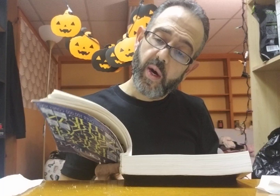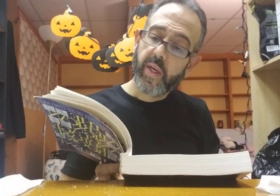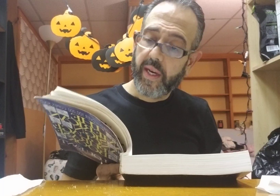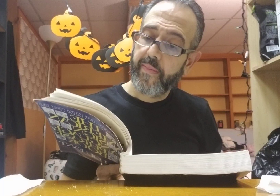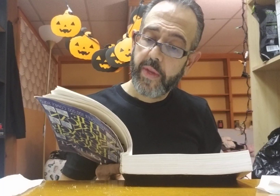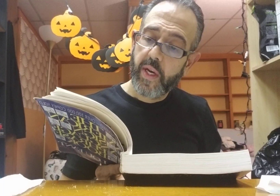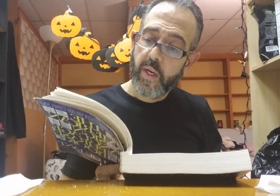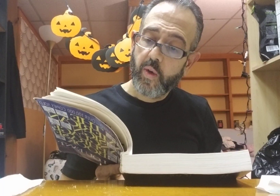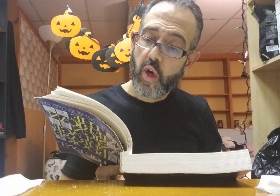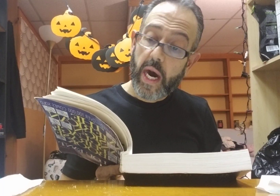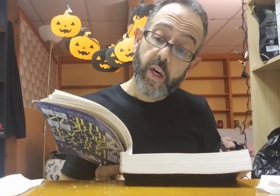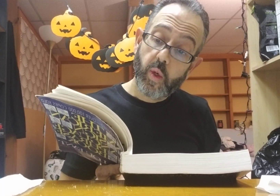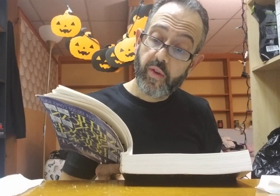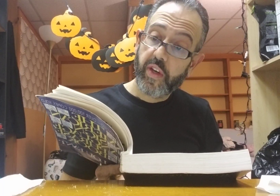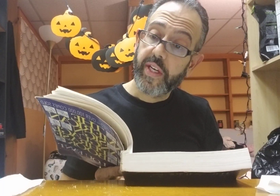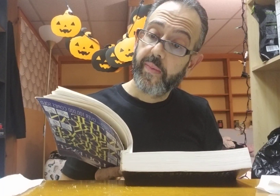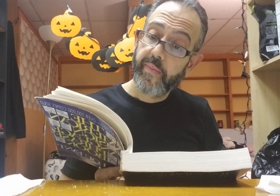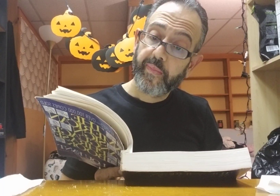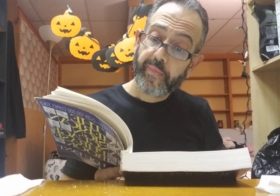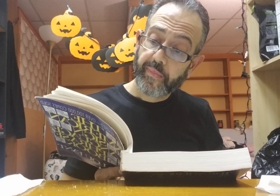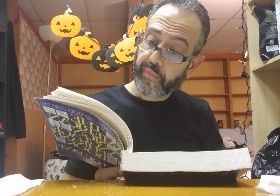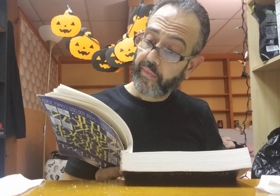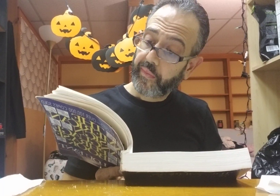Okay. So I will see.